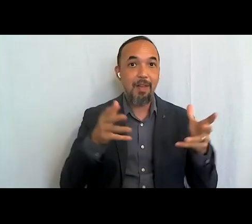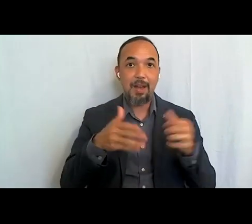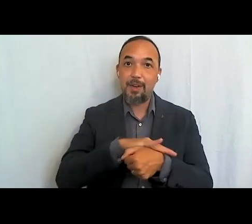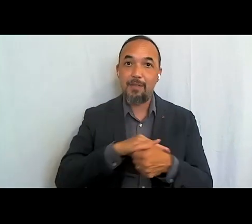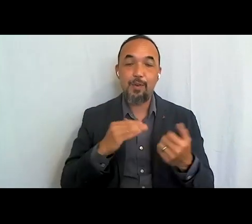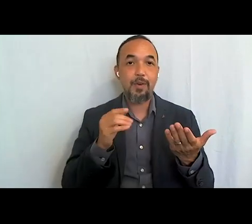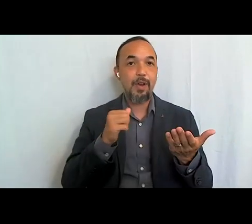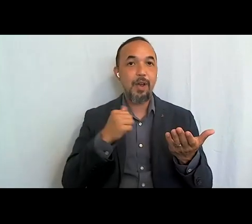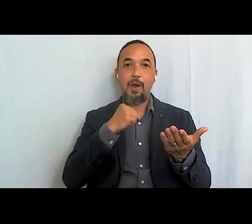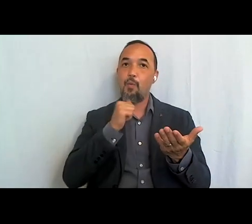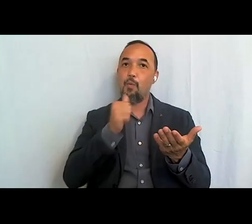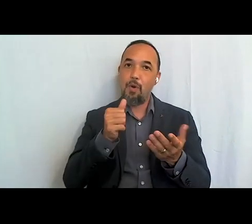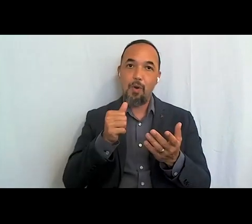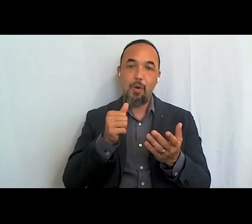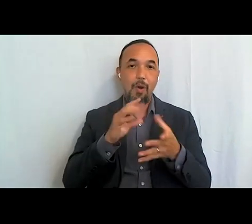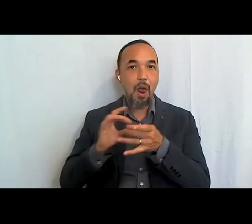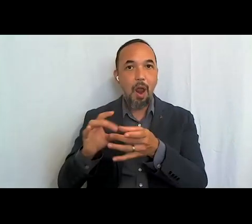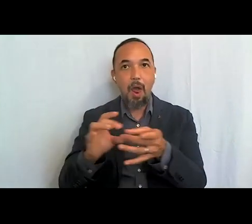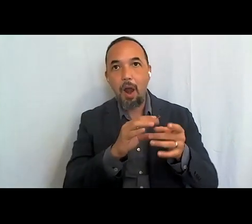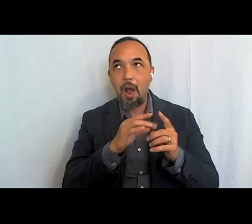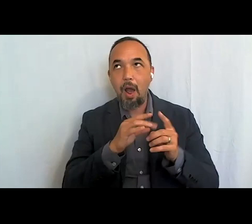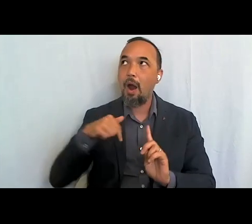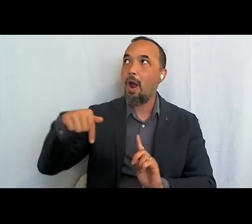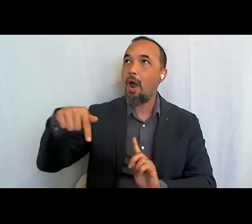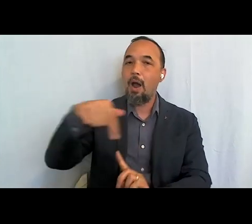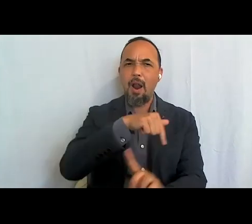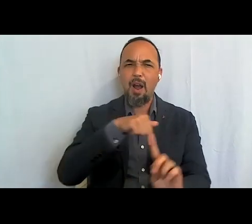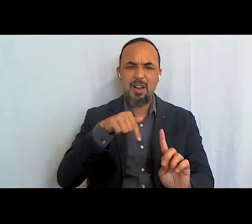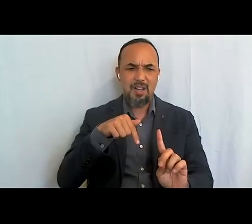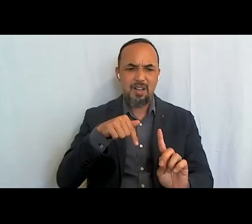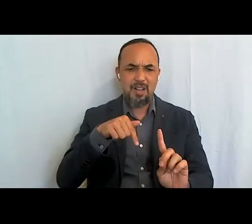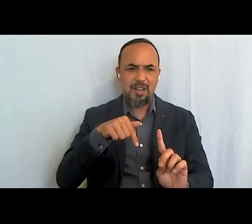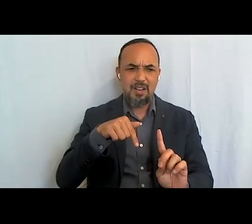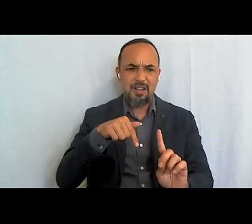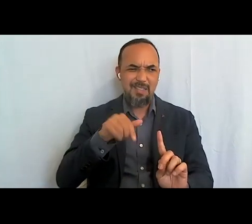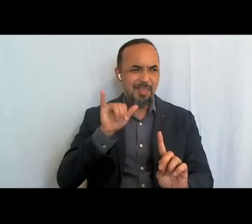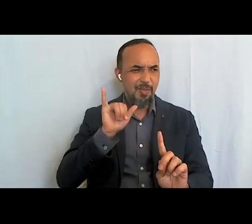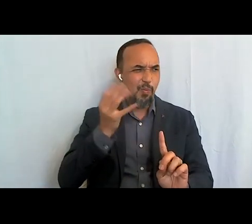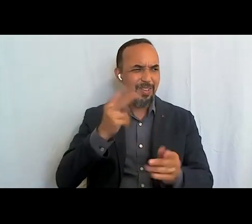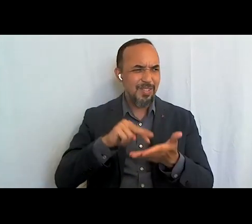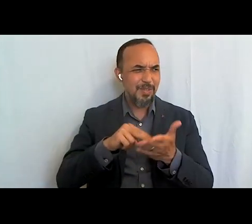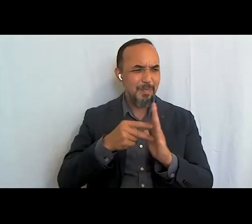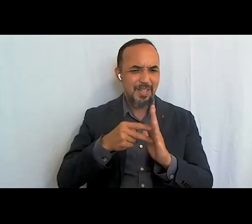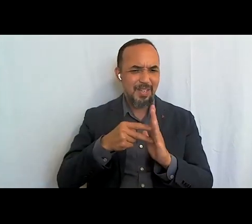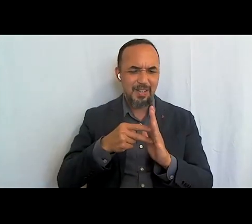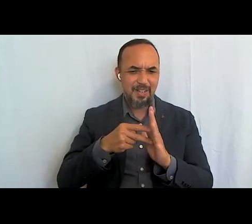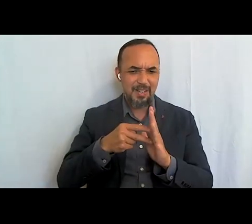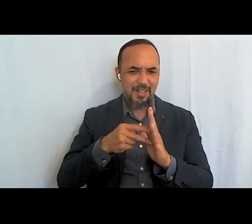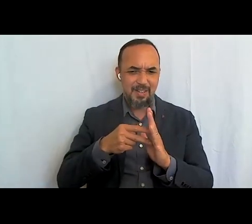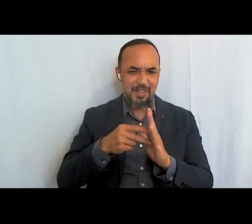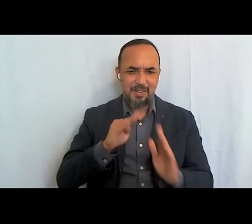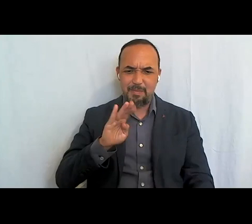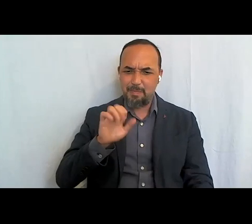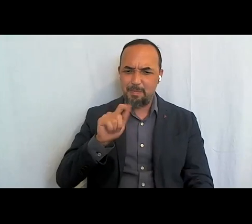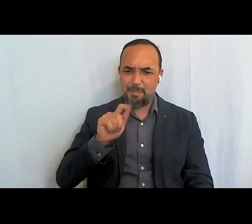around the bush here. I don't even know what that expression means. But we're not going to do that because we have a lot to cover. And